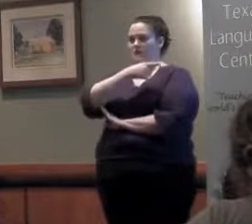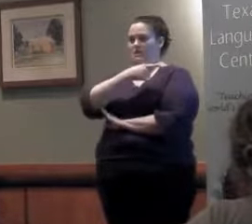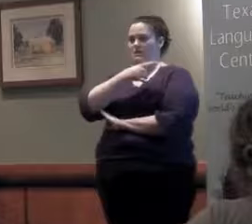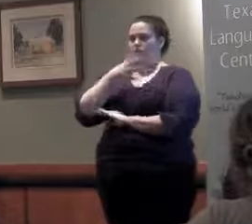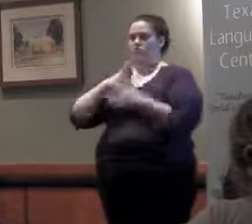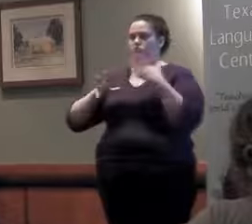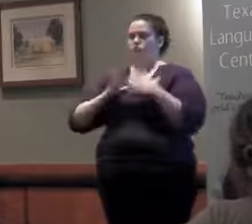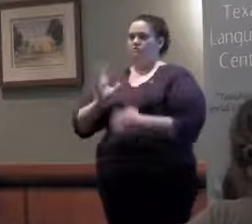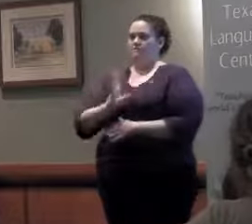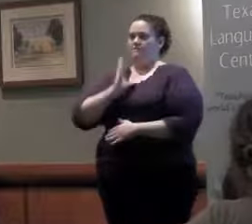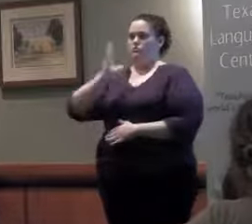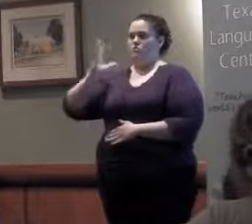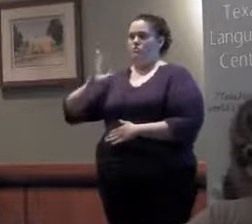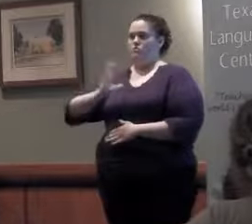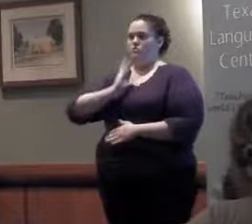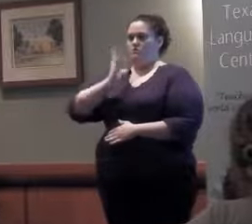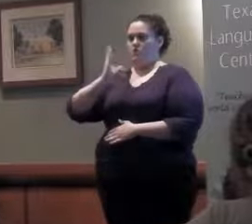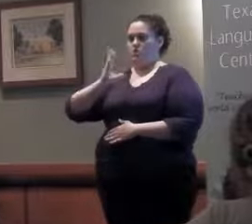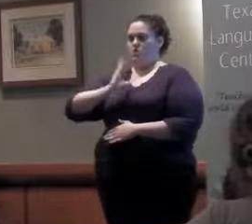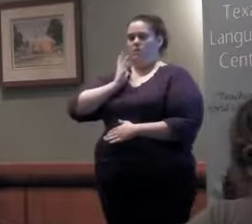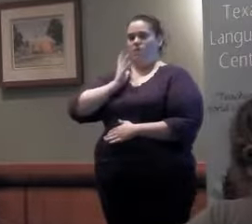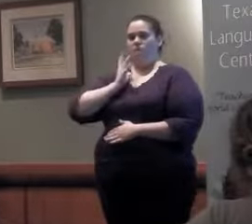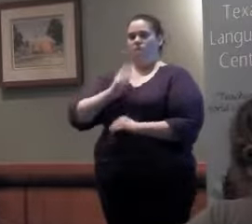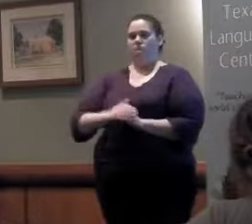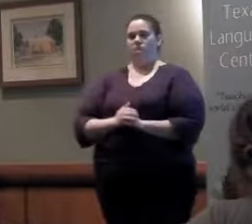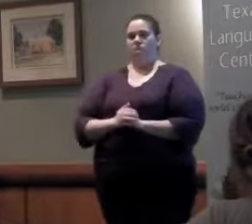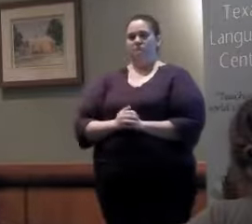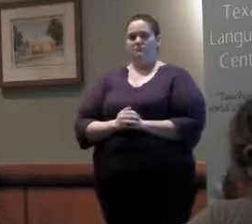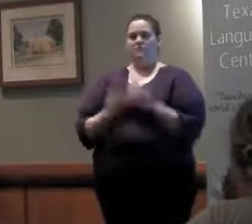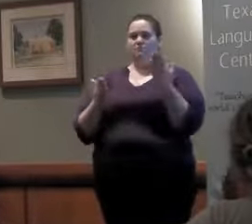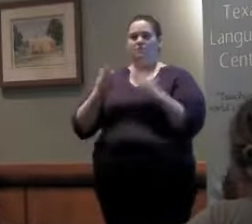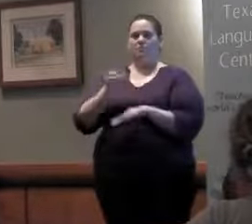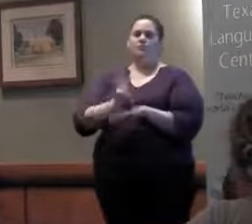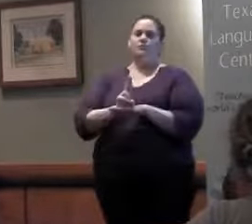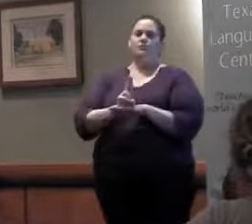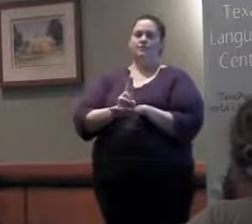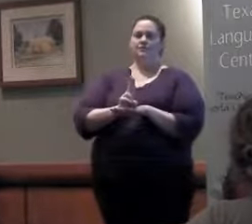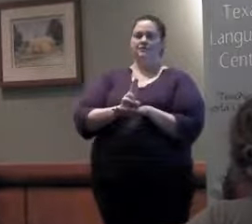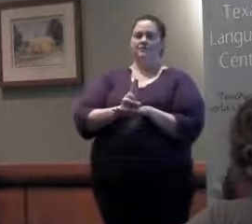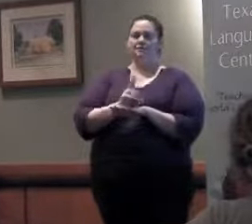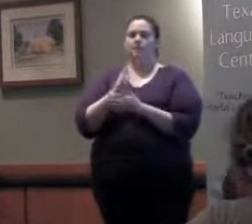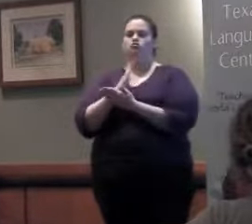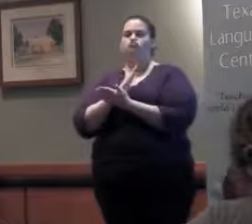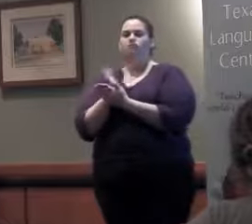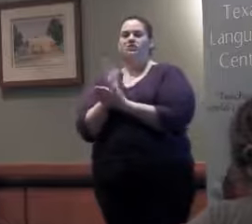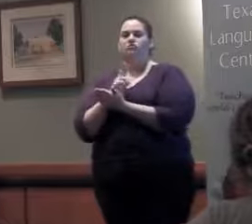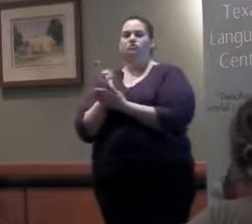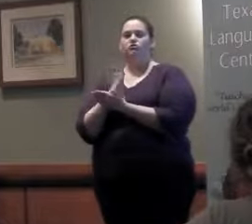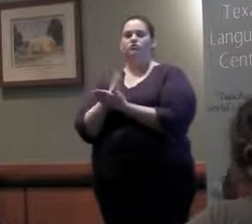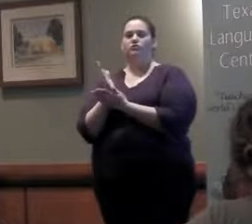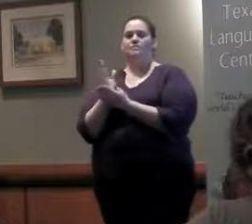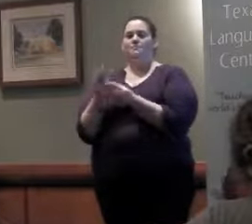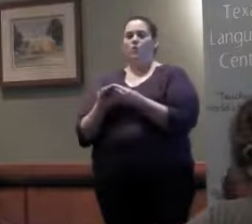dressed more formally. He's actually probably using a register that's a little bit